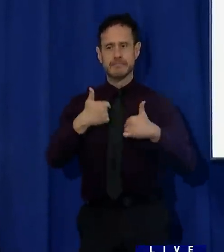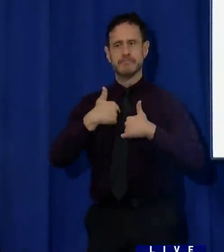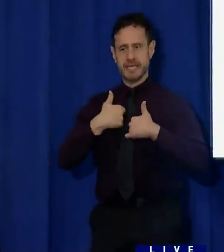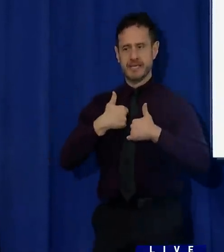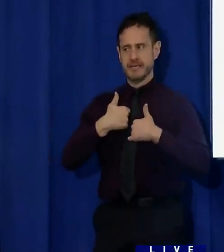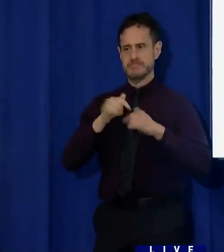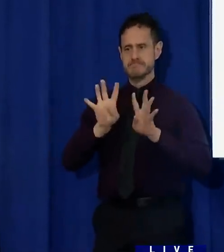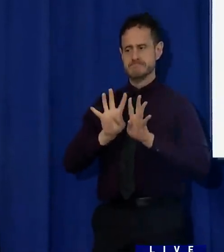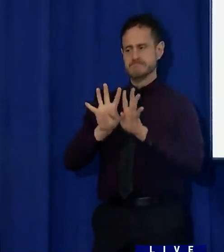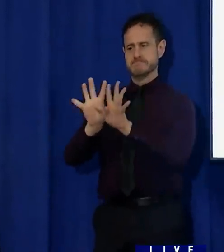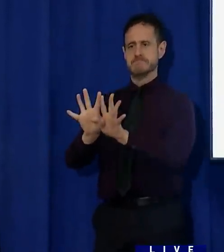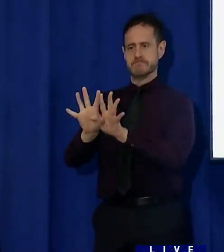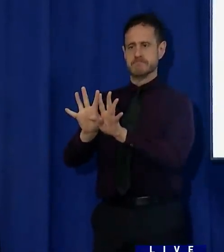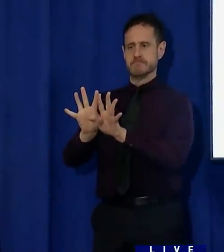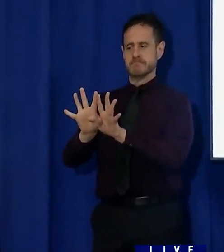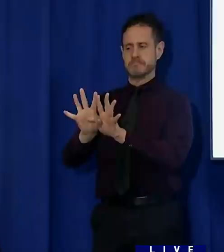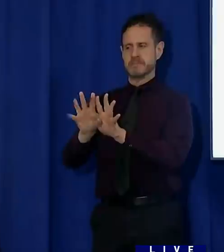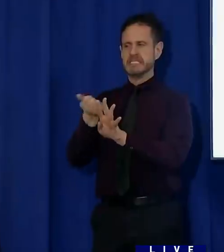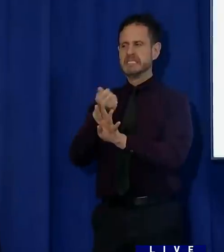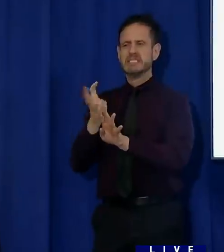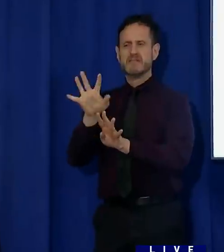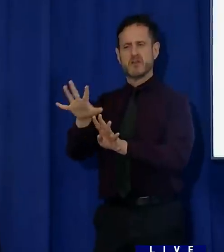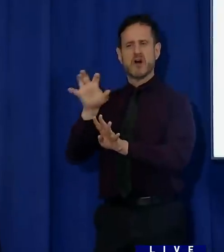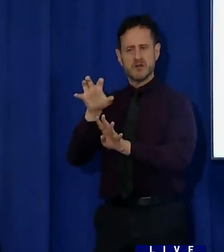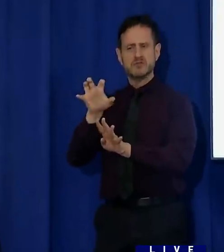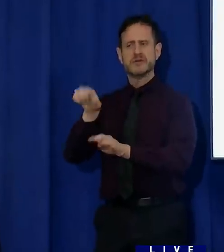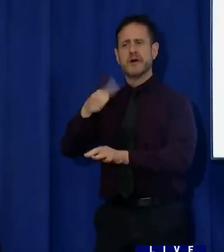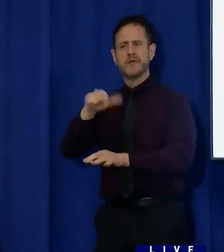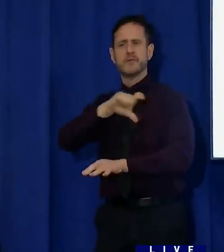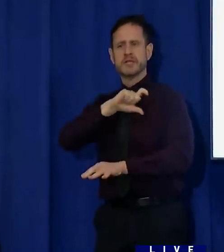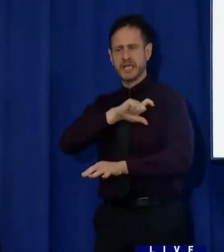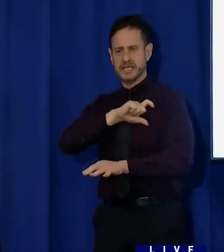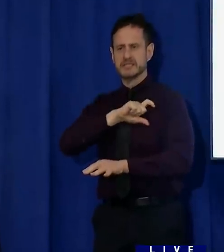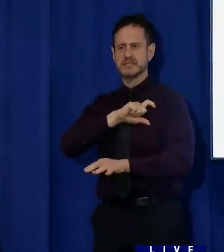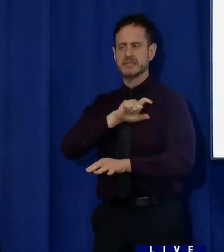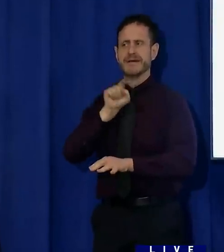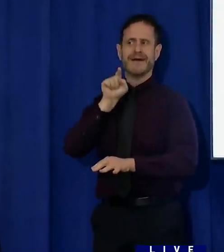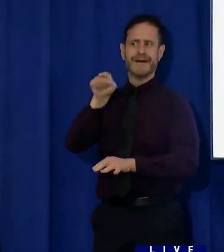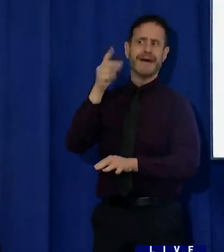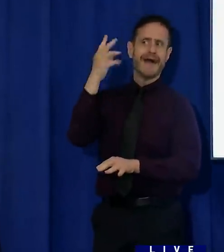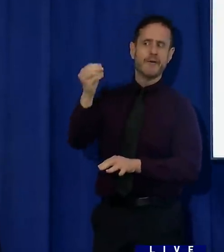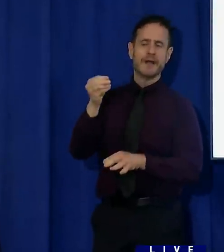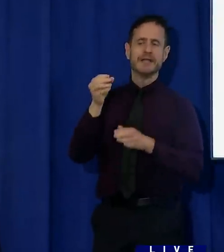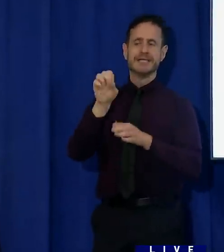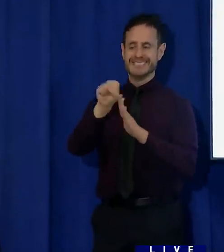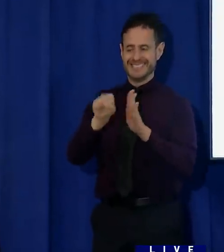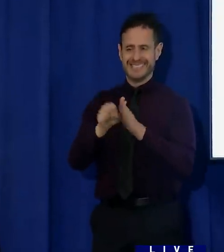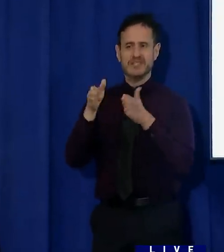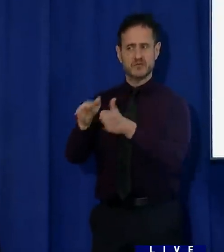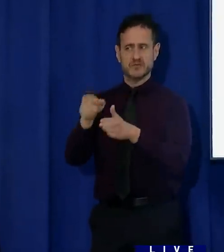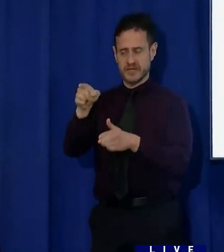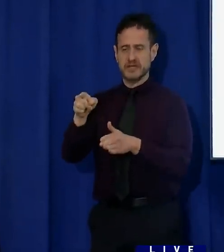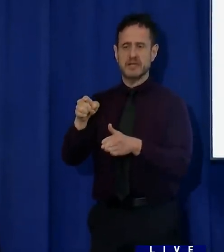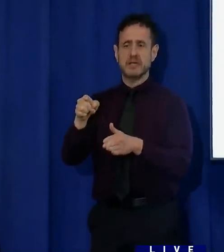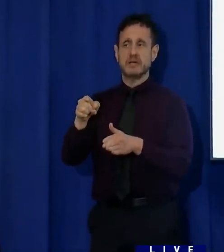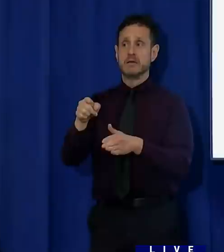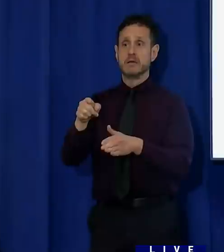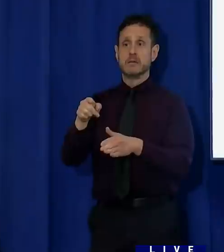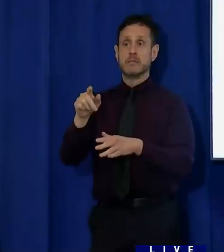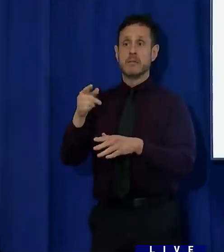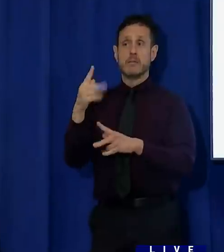to shoulder with hundreds of other officers on State Street as we got pelted with rocks from